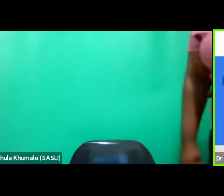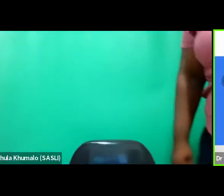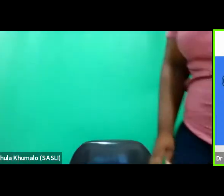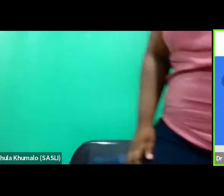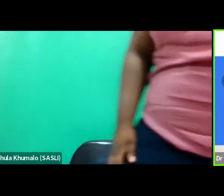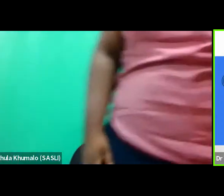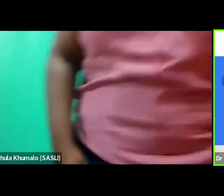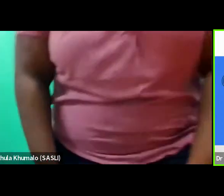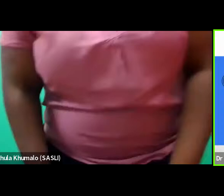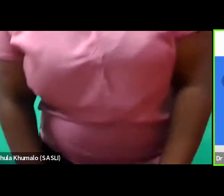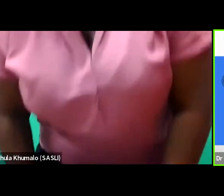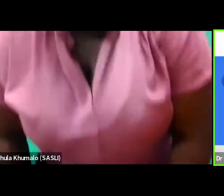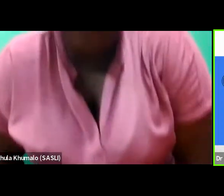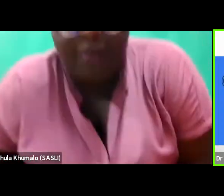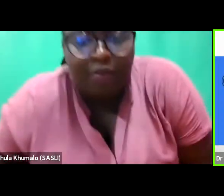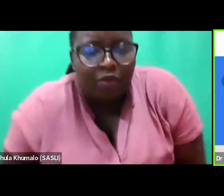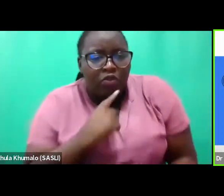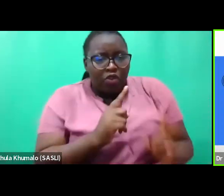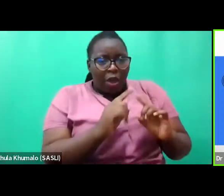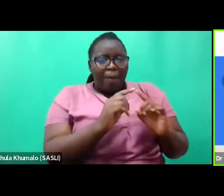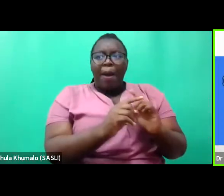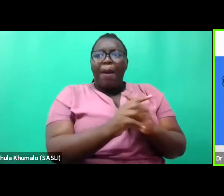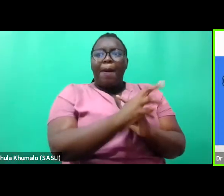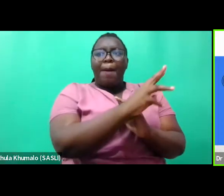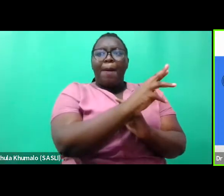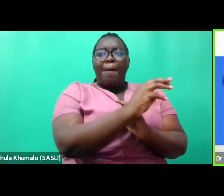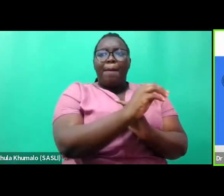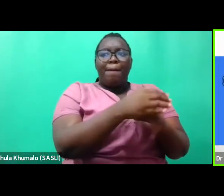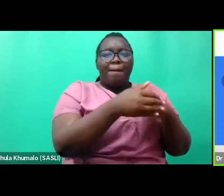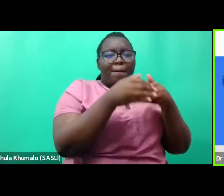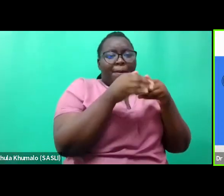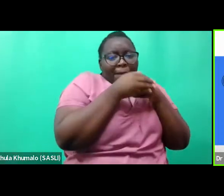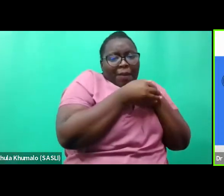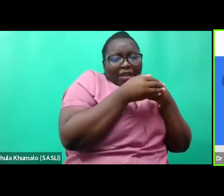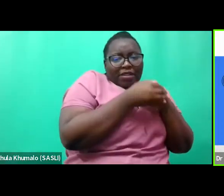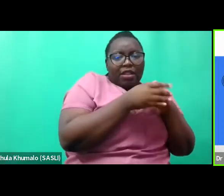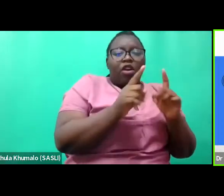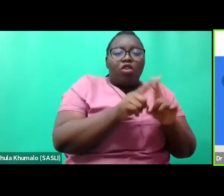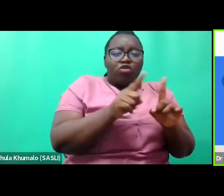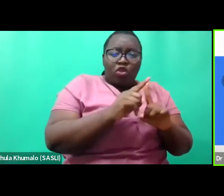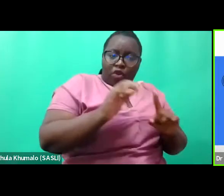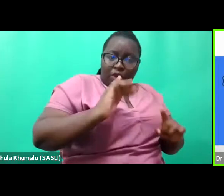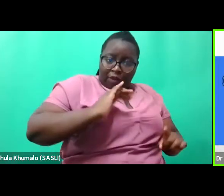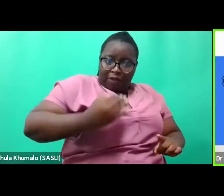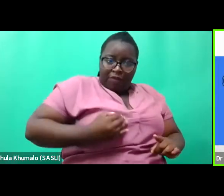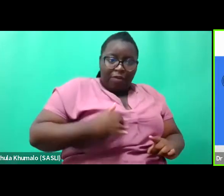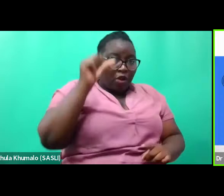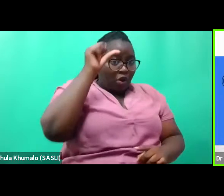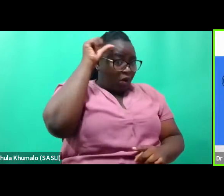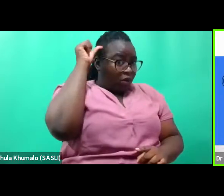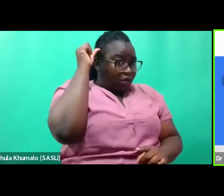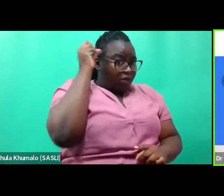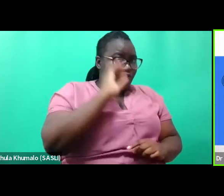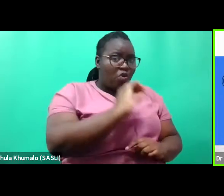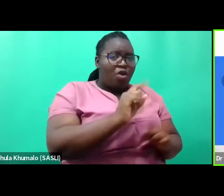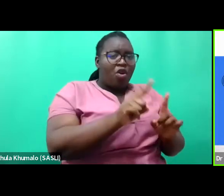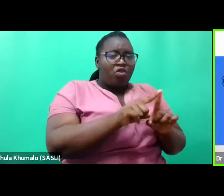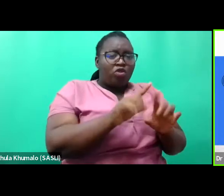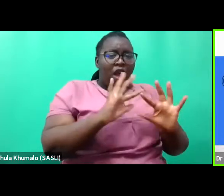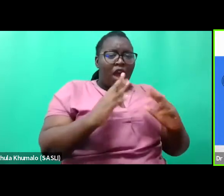are a young person, a female with autism. How has masking impacted on